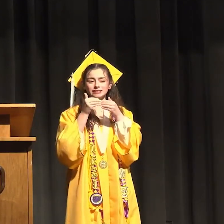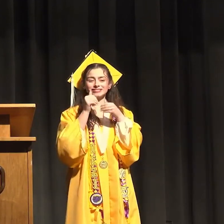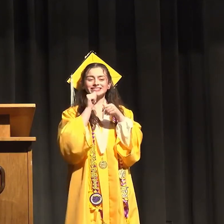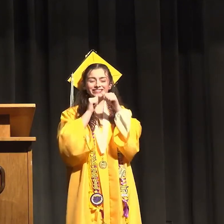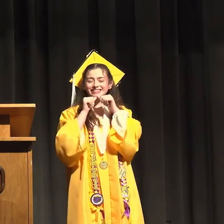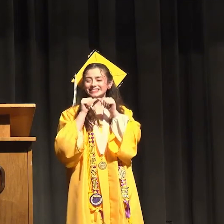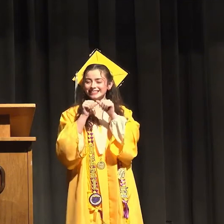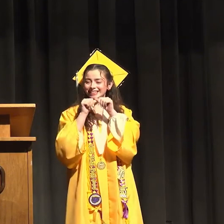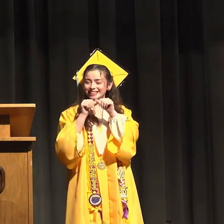resilience,